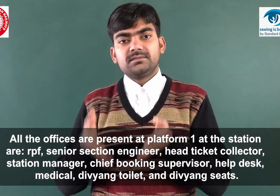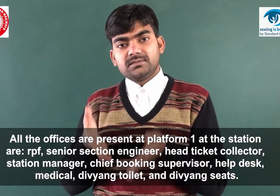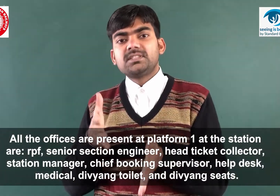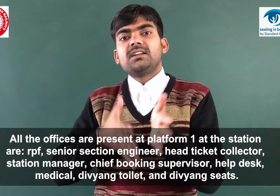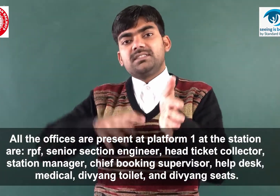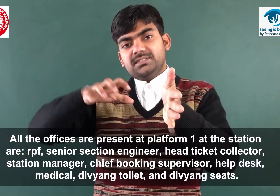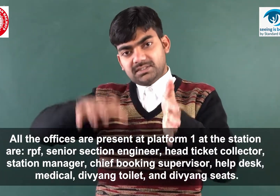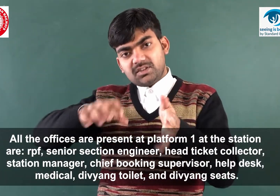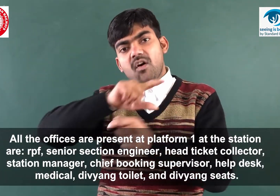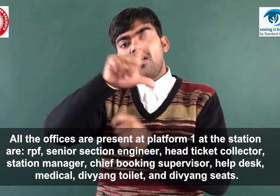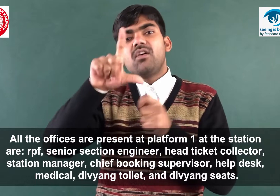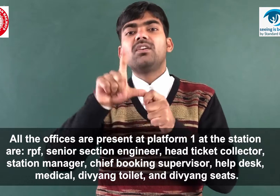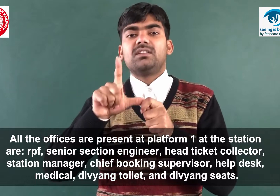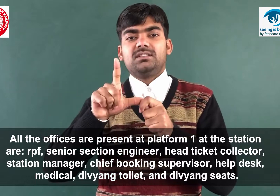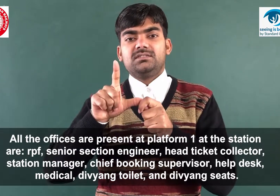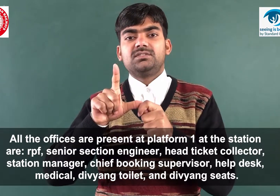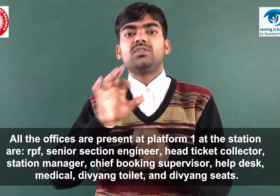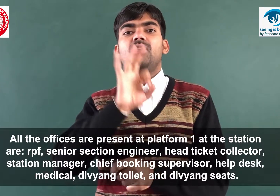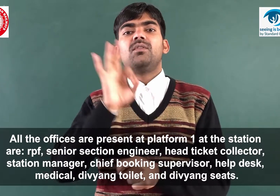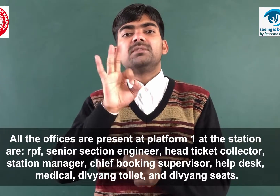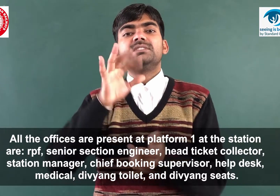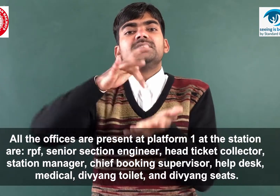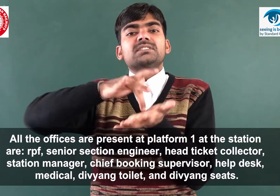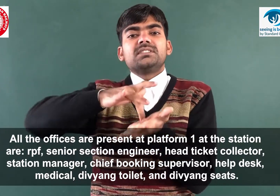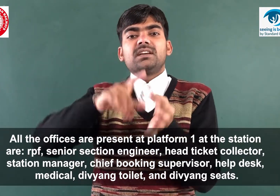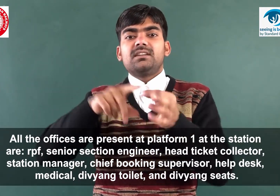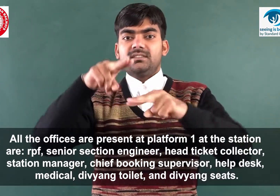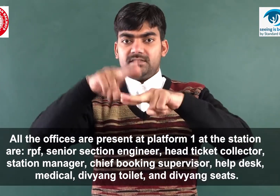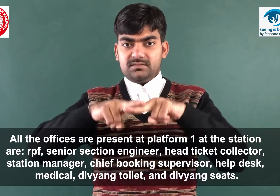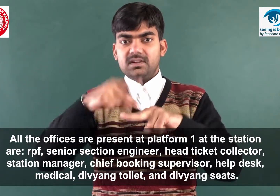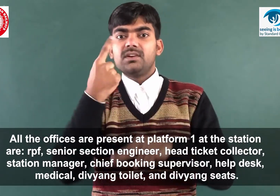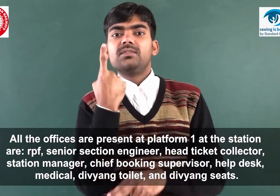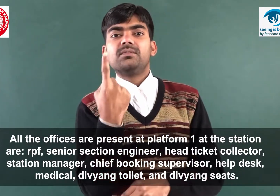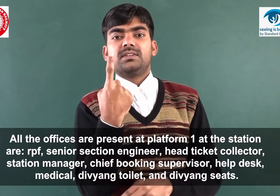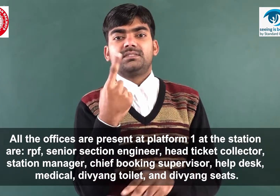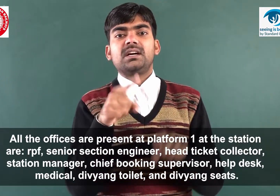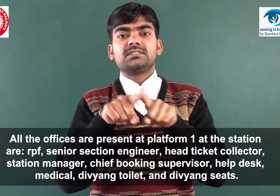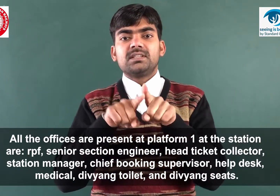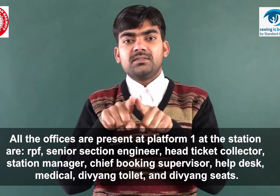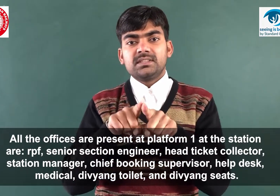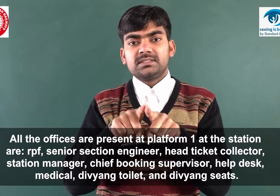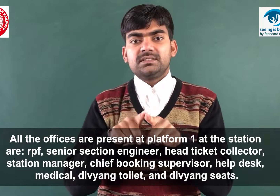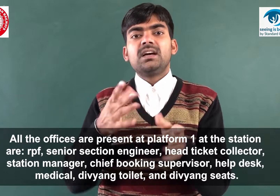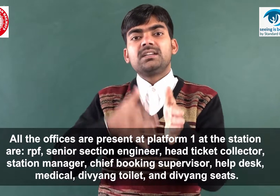All the offices are present at platform 1 at the station are